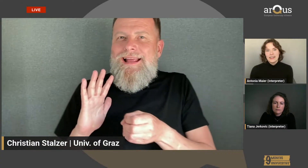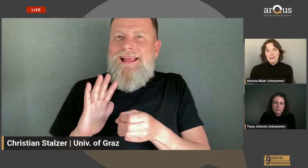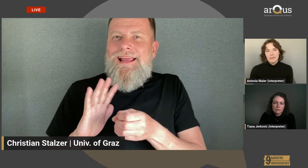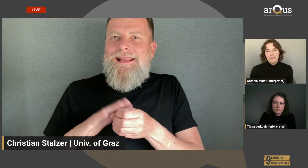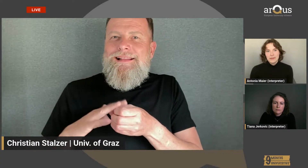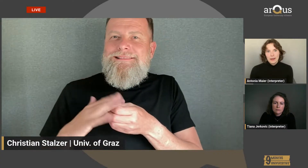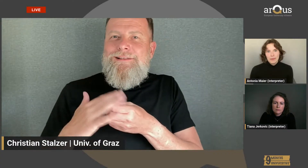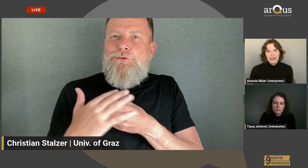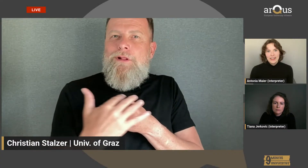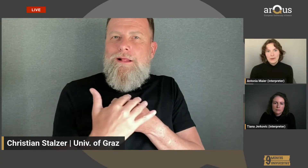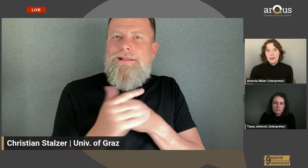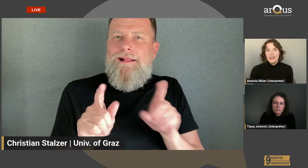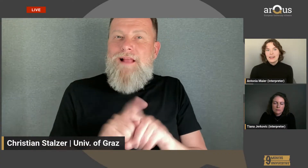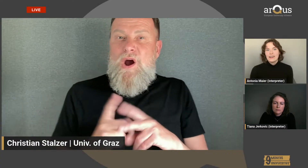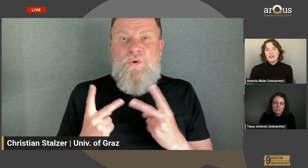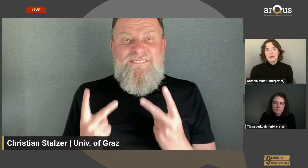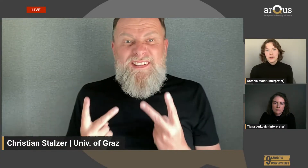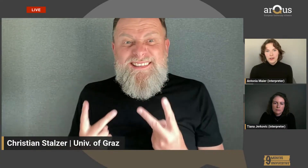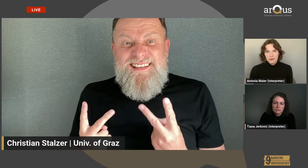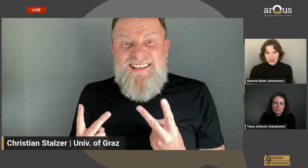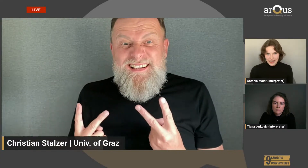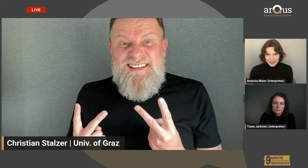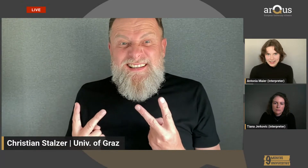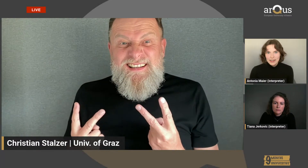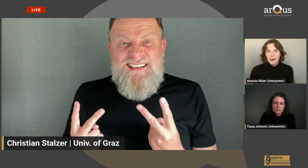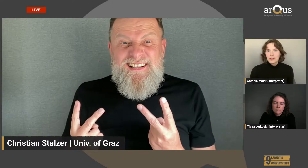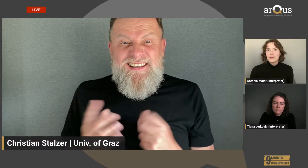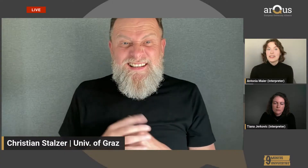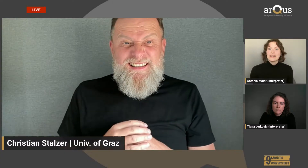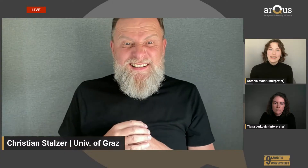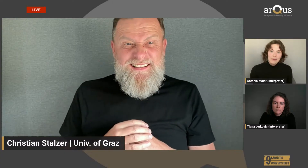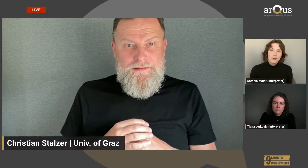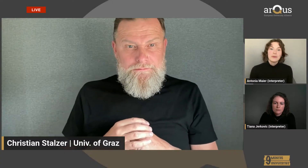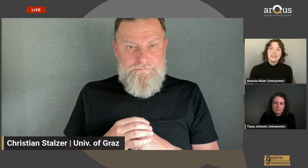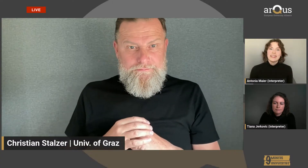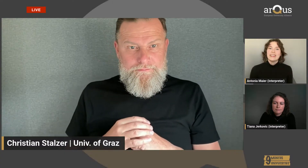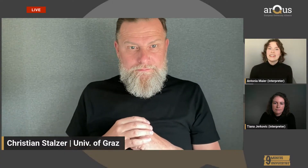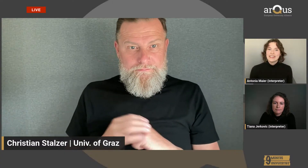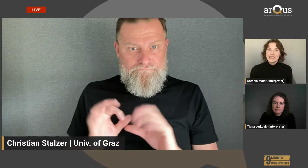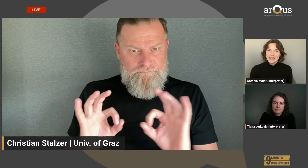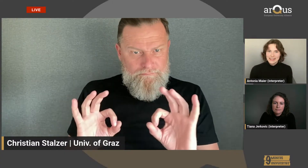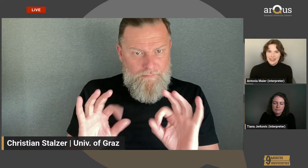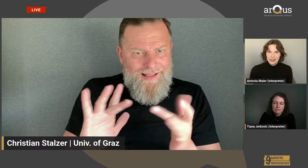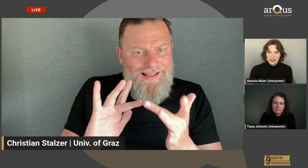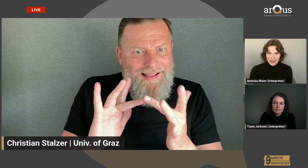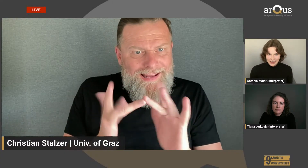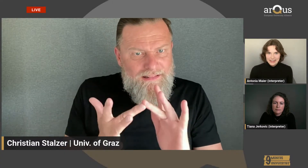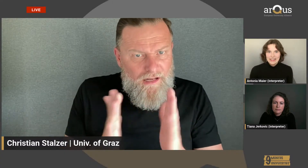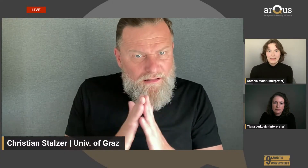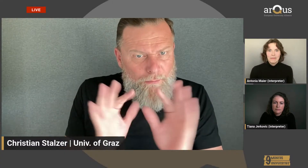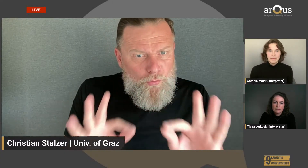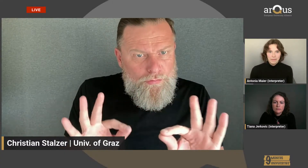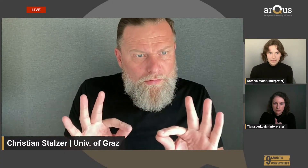And something that we should not forget also as the deaf community is intersectionality.